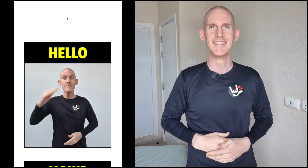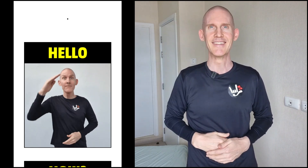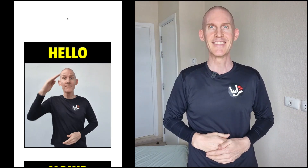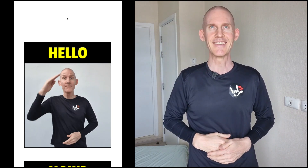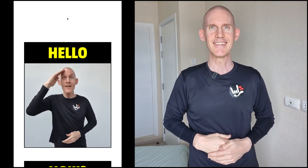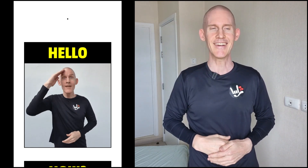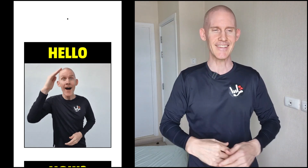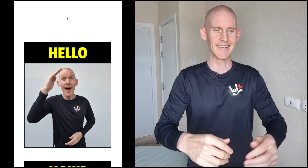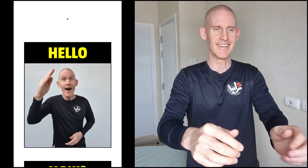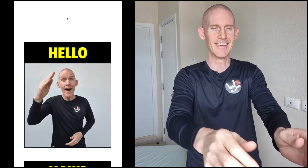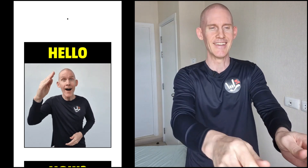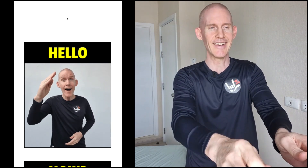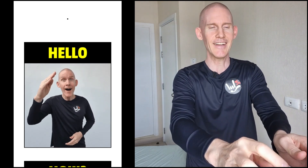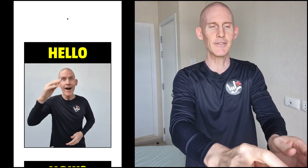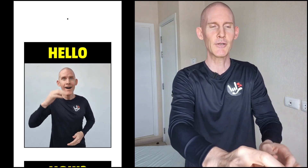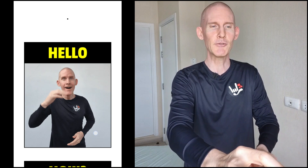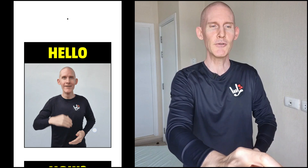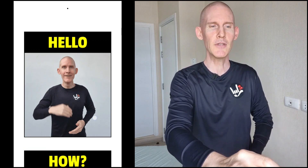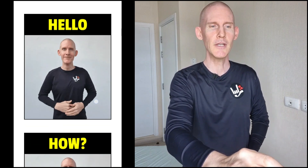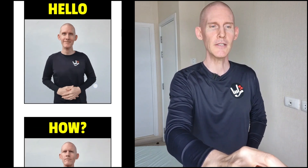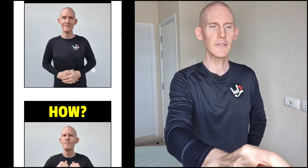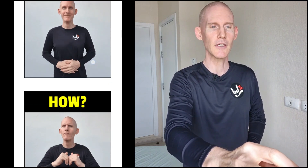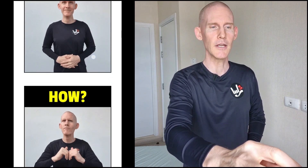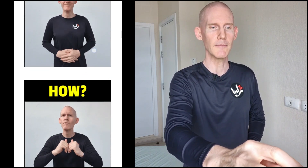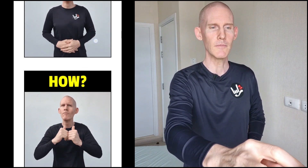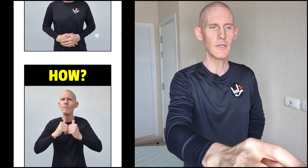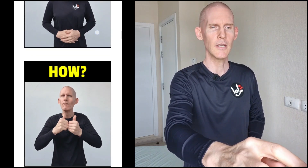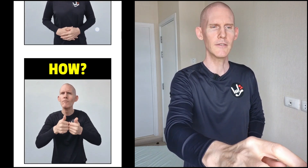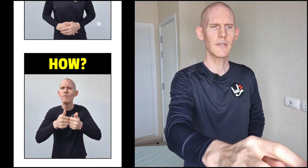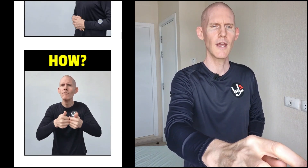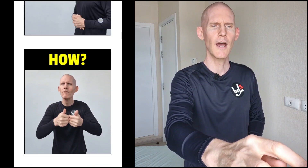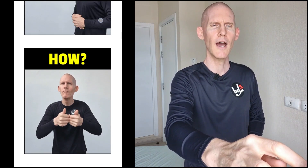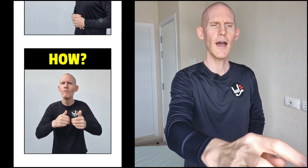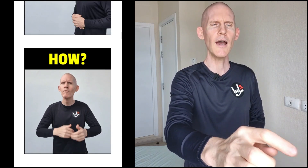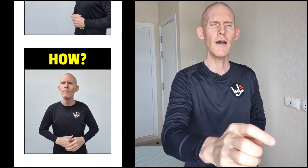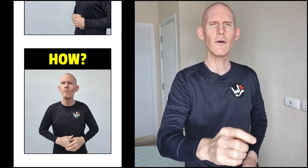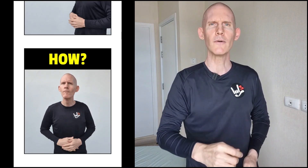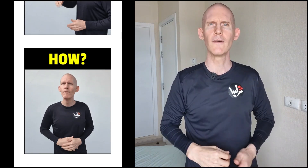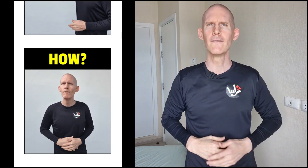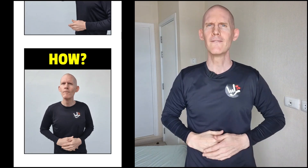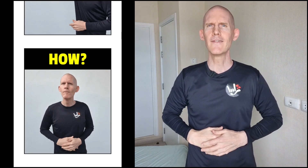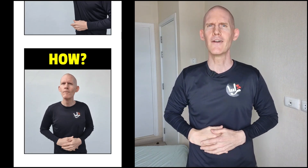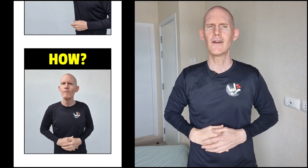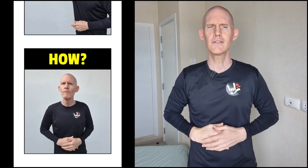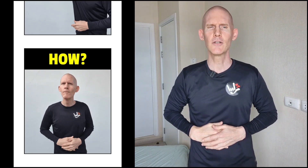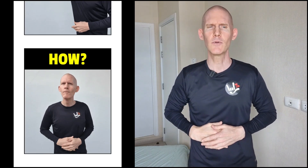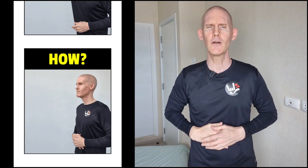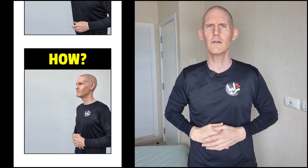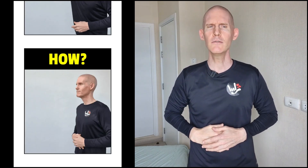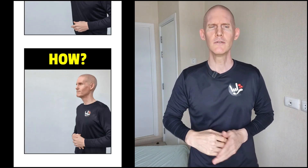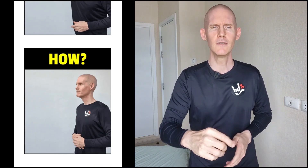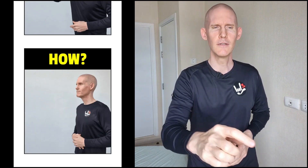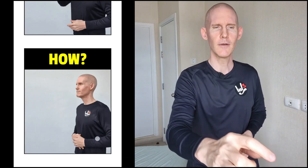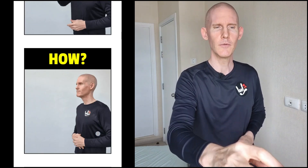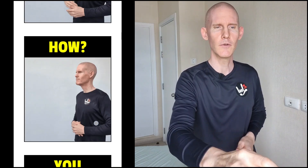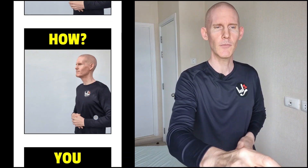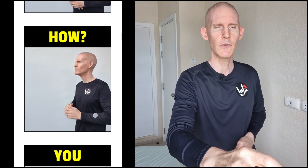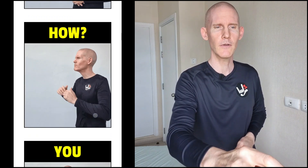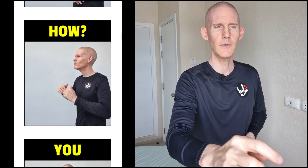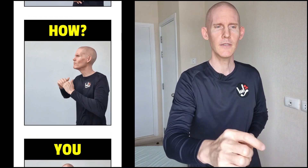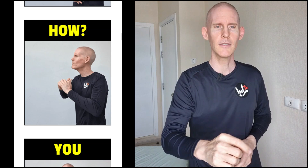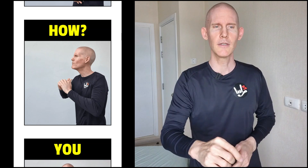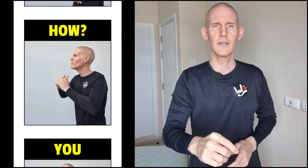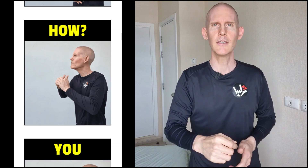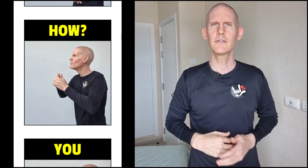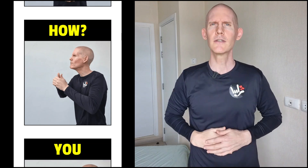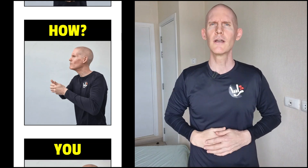Hello. Right. All right, let's go to the next sign. It's how. All right, so here we go. Move it up a